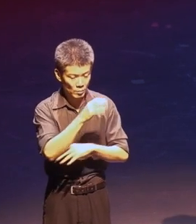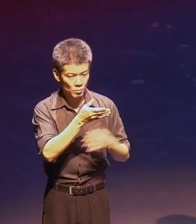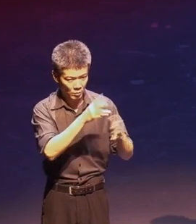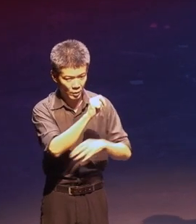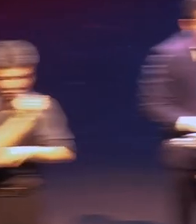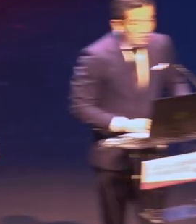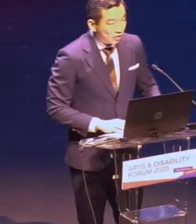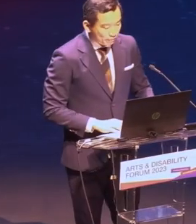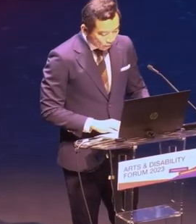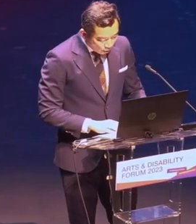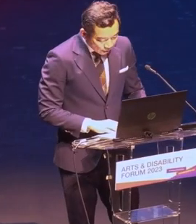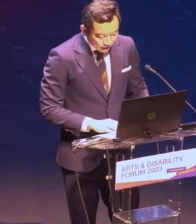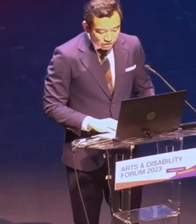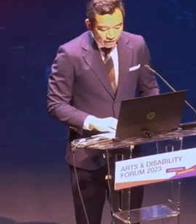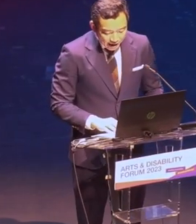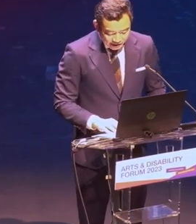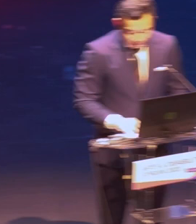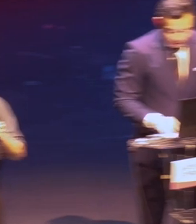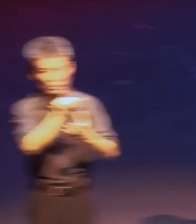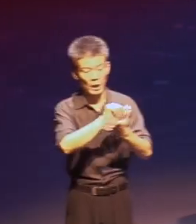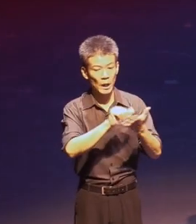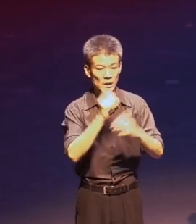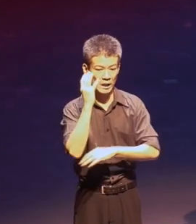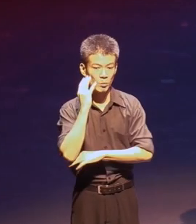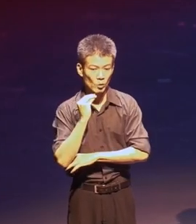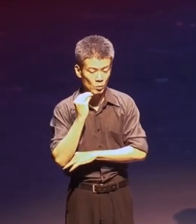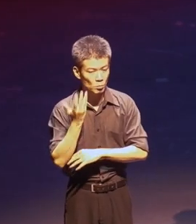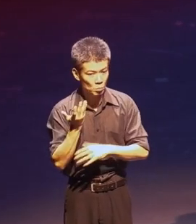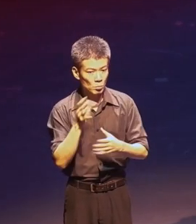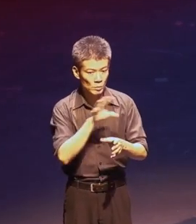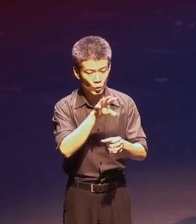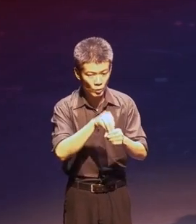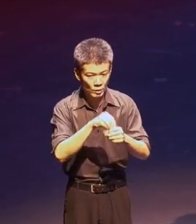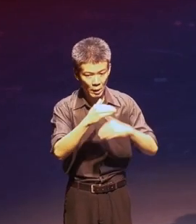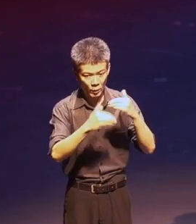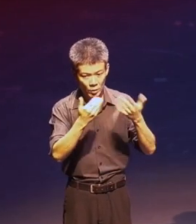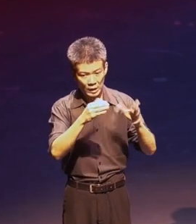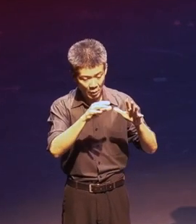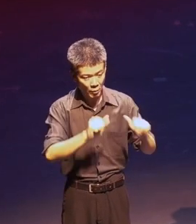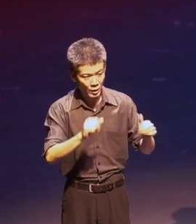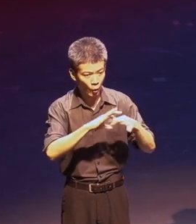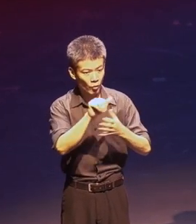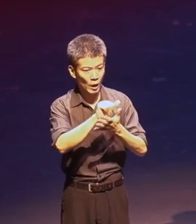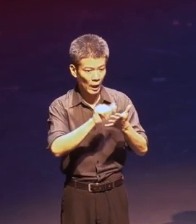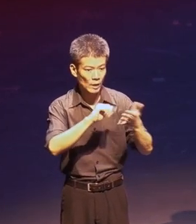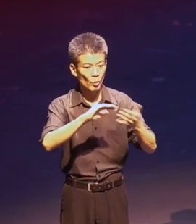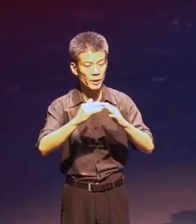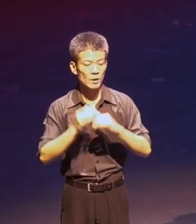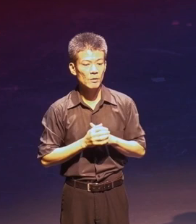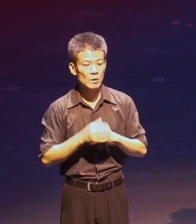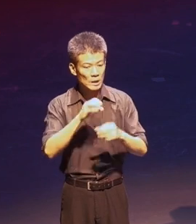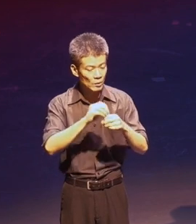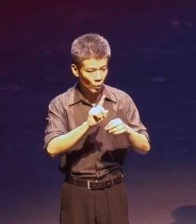NAC will facilitate the creation of more inclusive arts experiences, including building the capabilities of the arts community